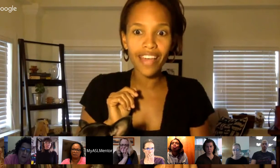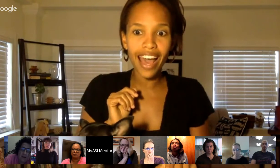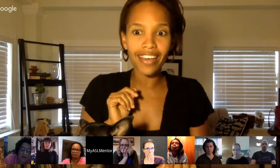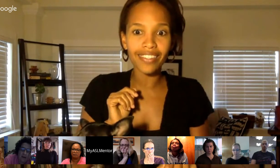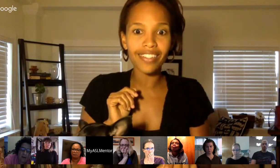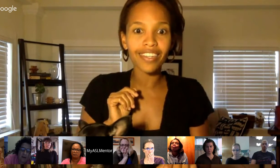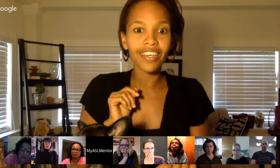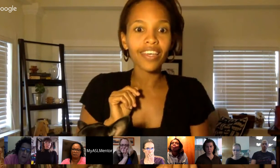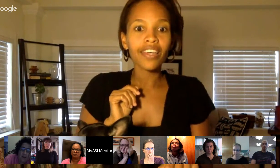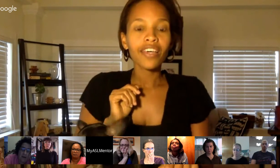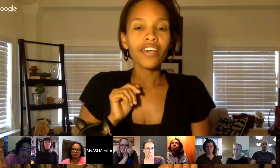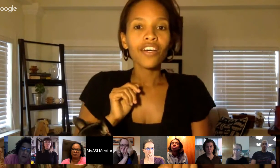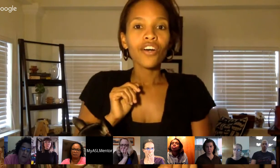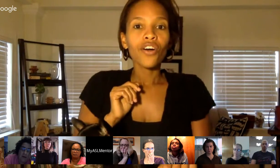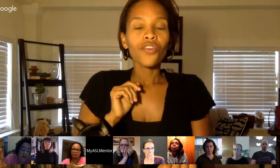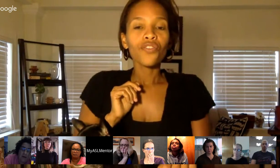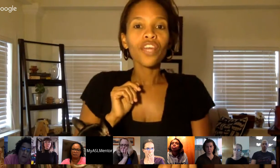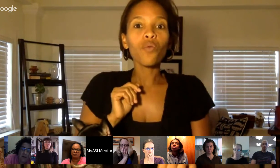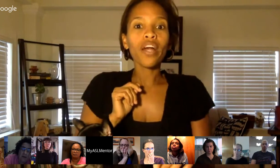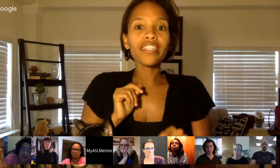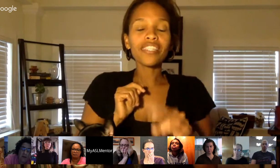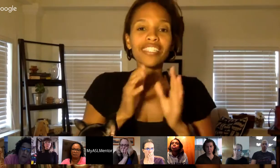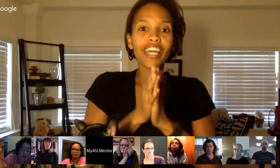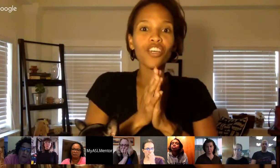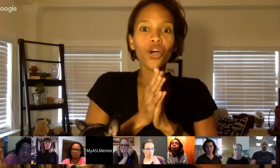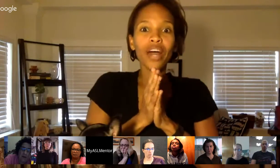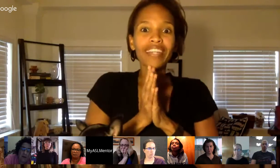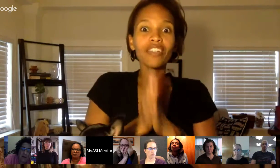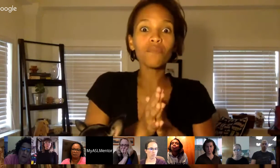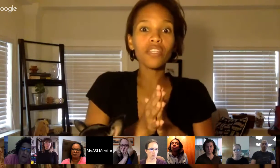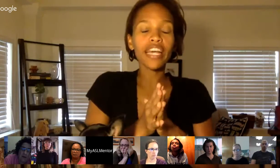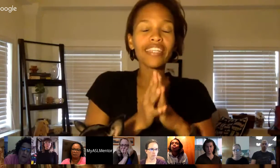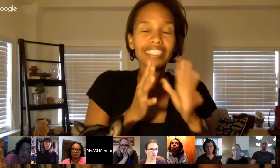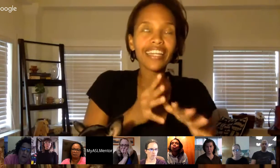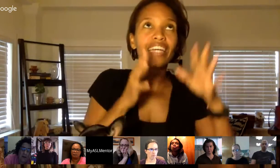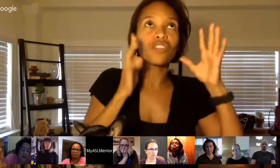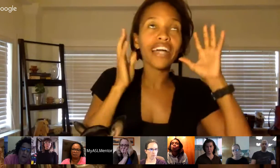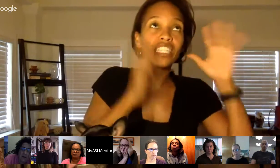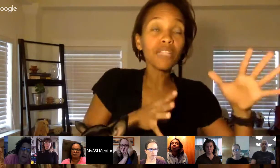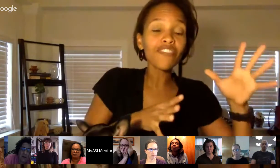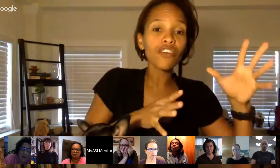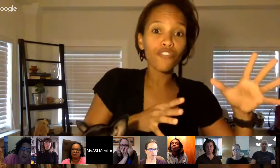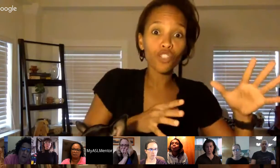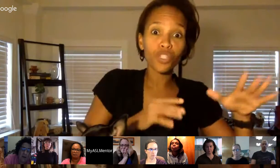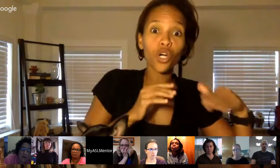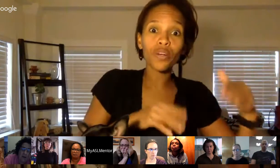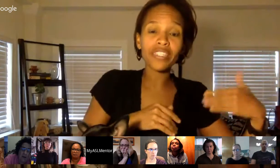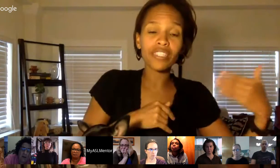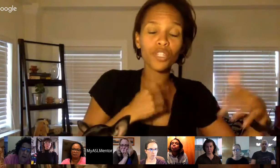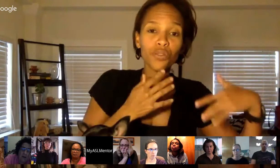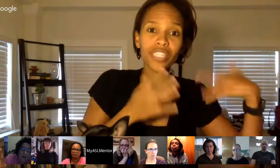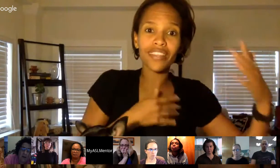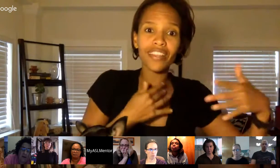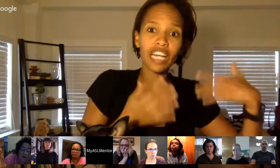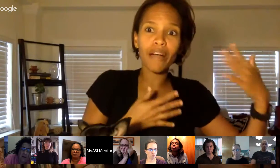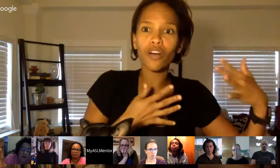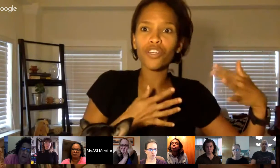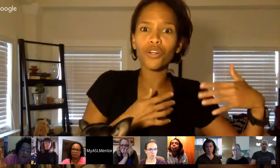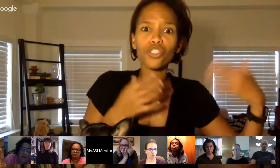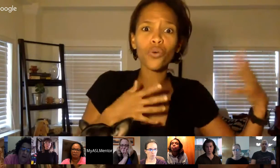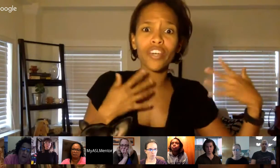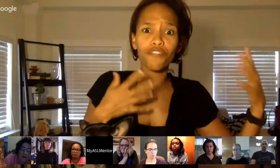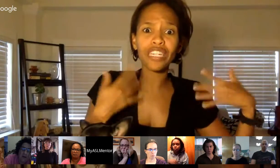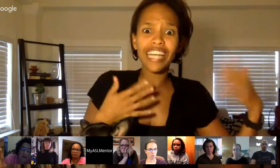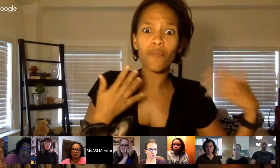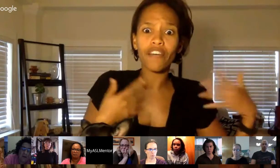me that they wanted to say, you know what, they said, I didn't believe you at first when you said the thing about,